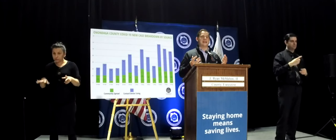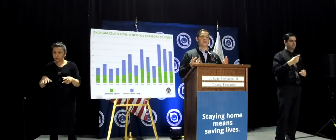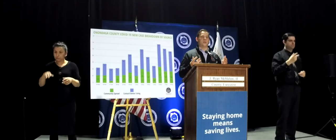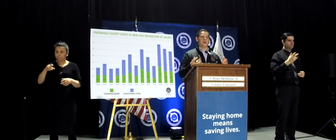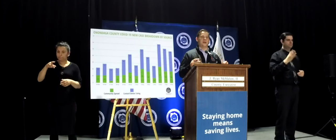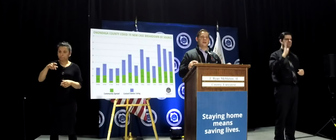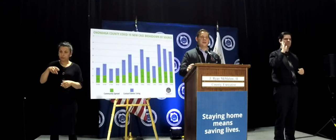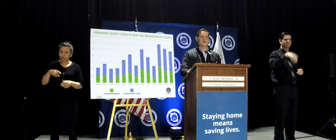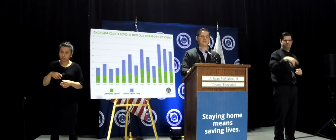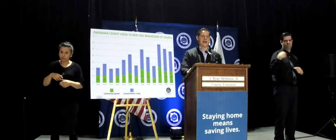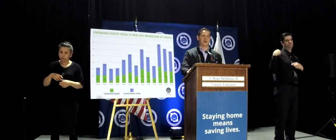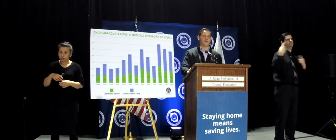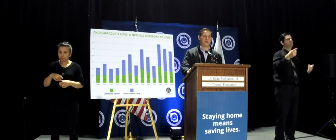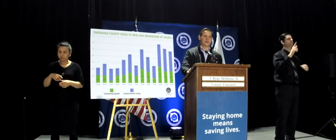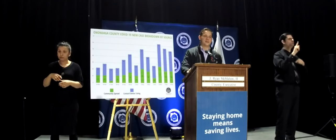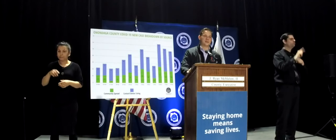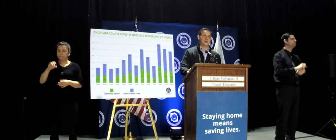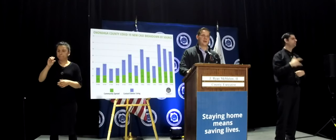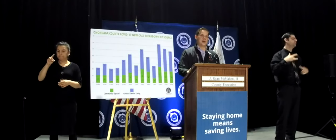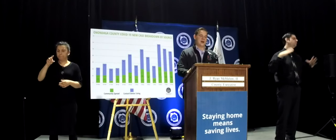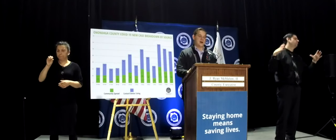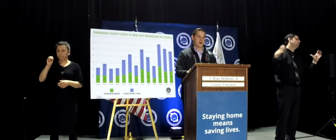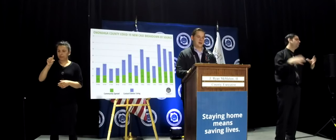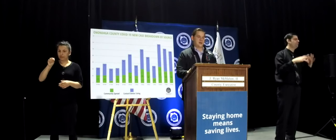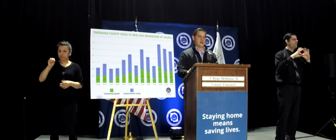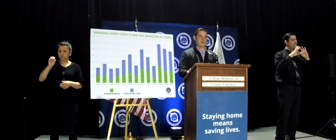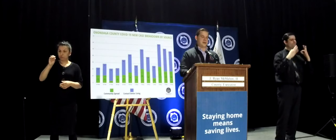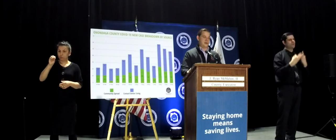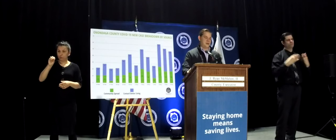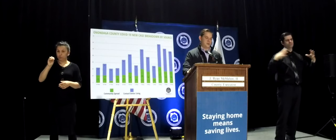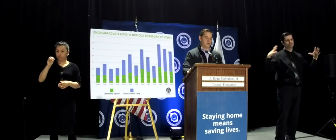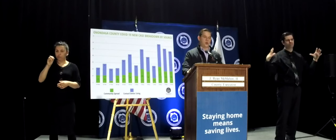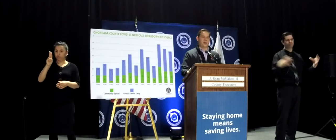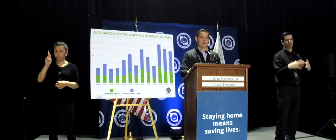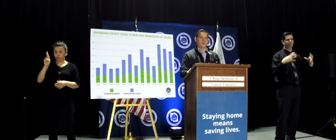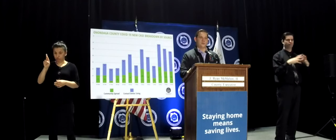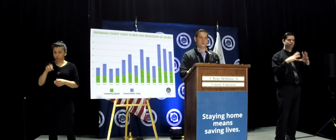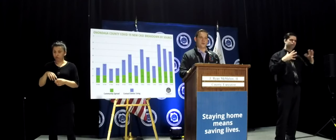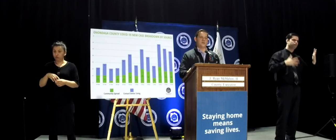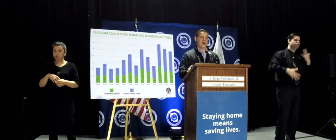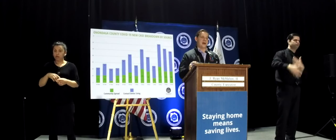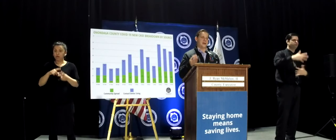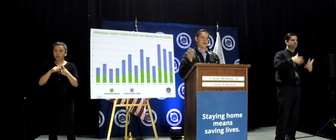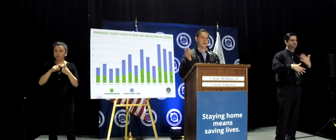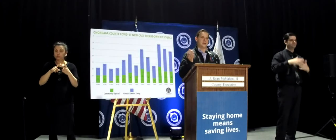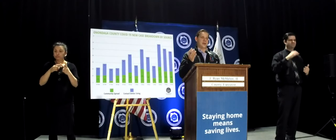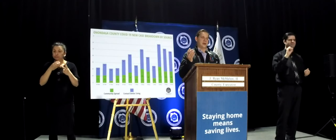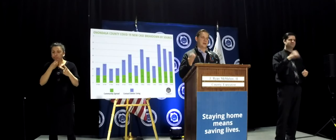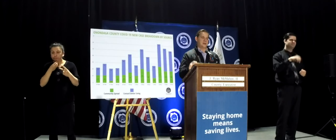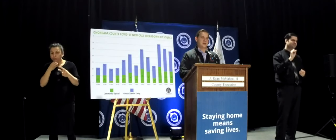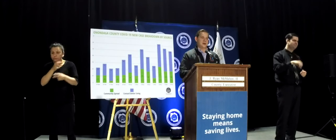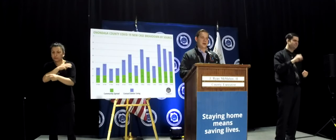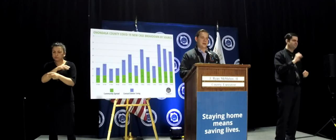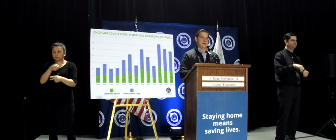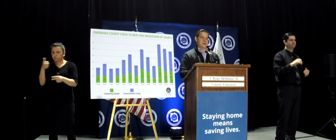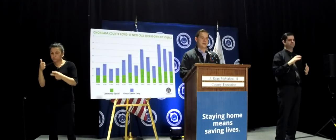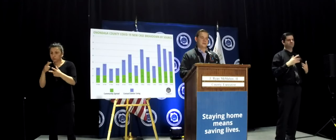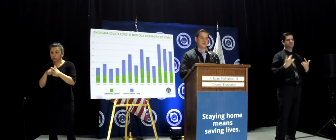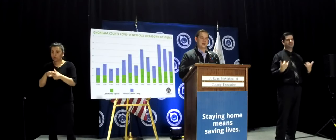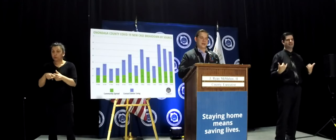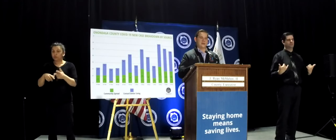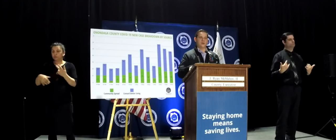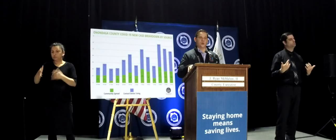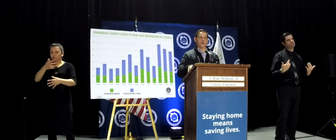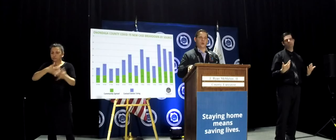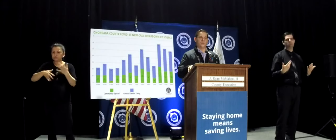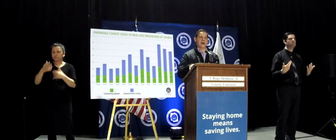and we celebrate the sacrifice and the joy of that. And you can't, so